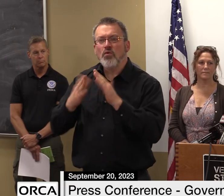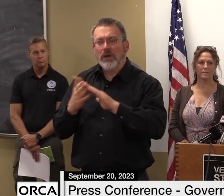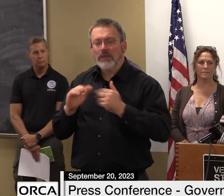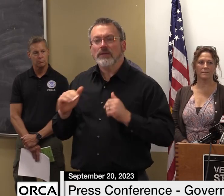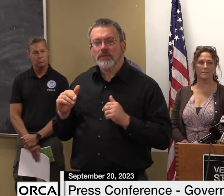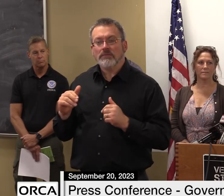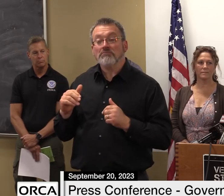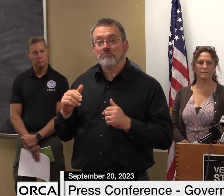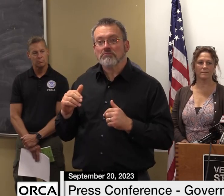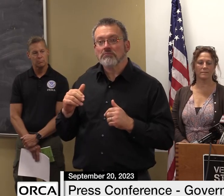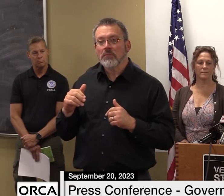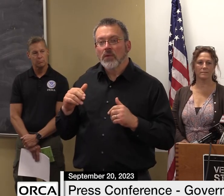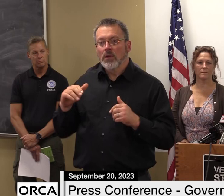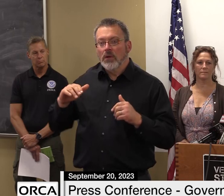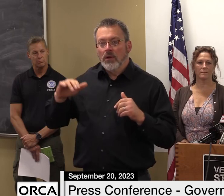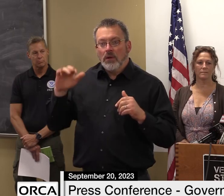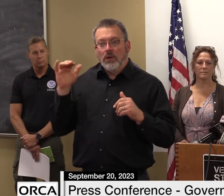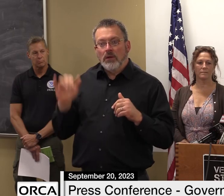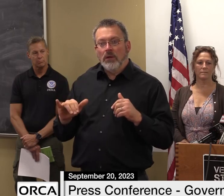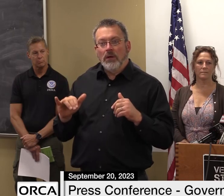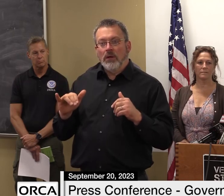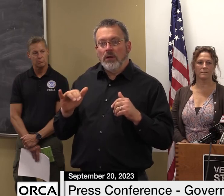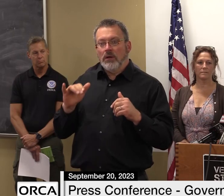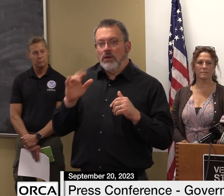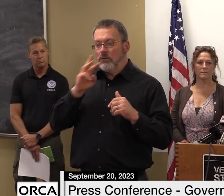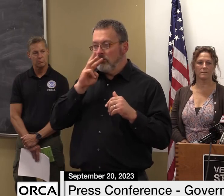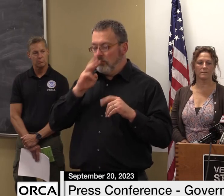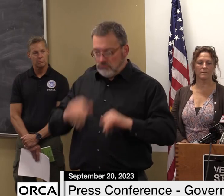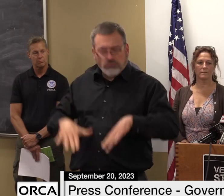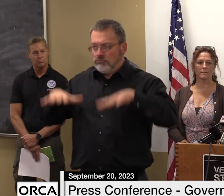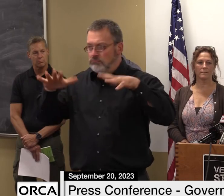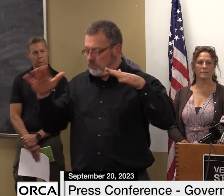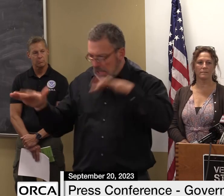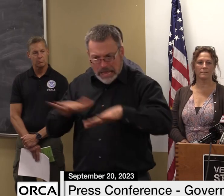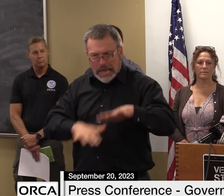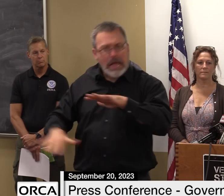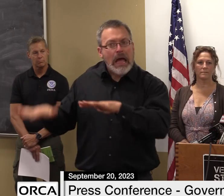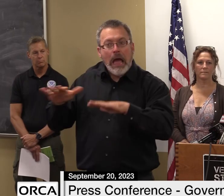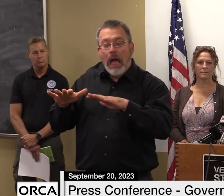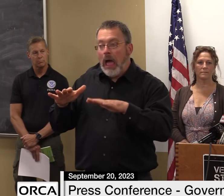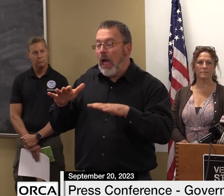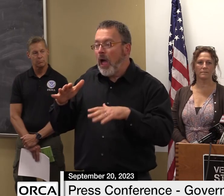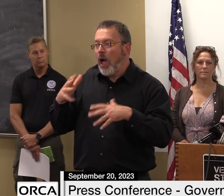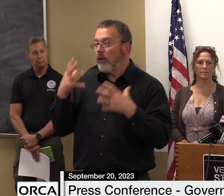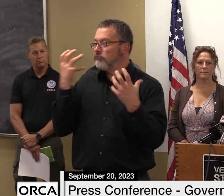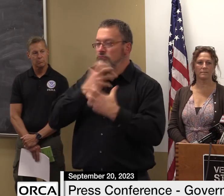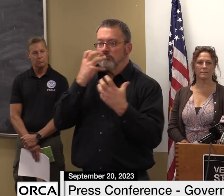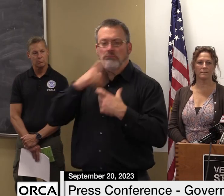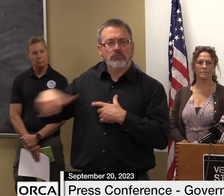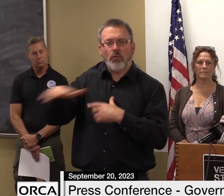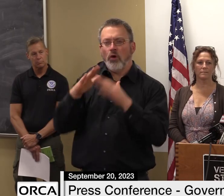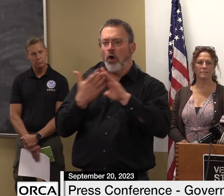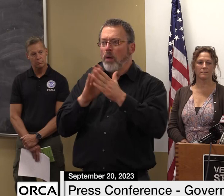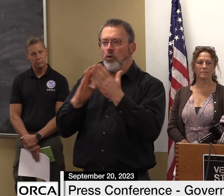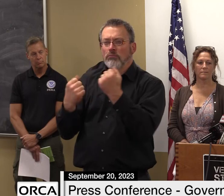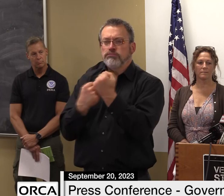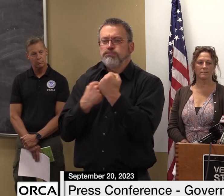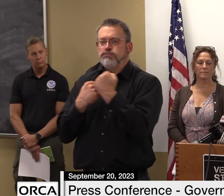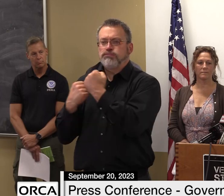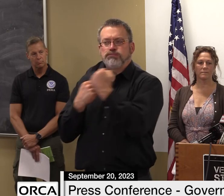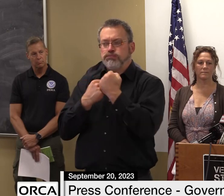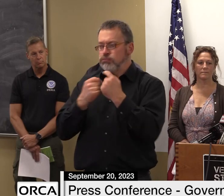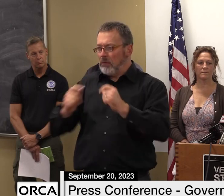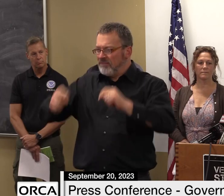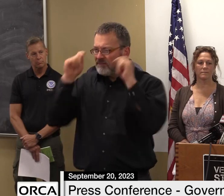going to happen with the help from our amazing community, friends and family, as well as our incredible staff, and the assistance